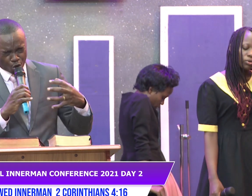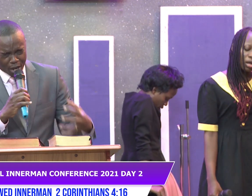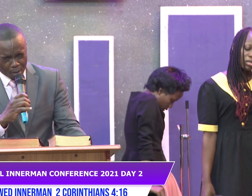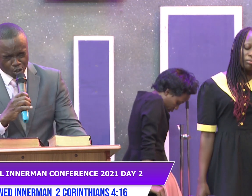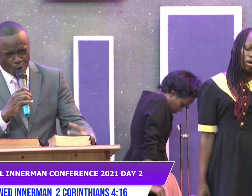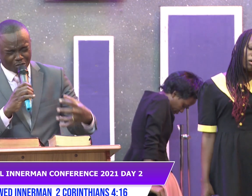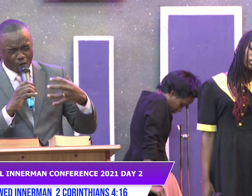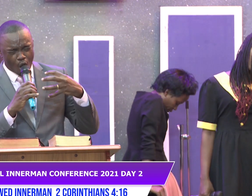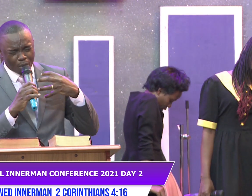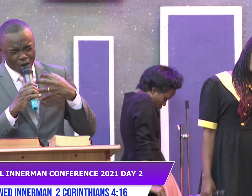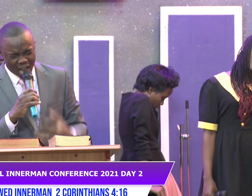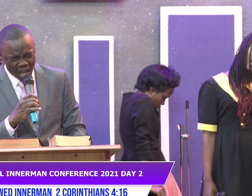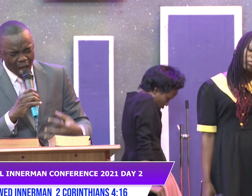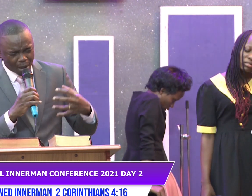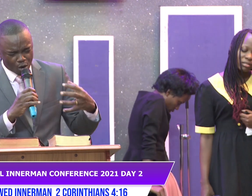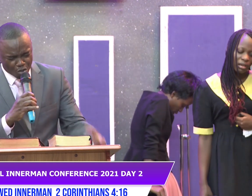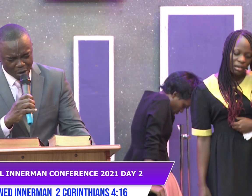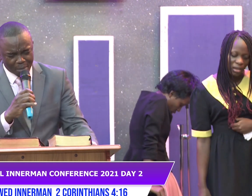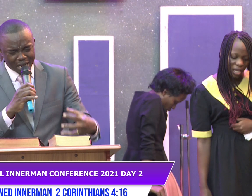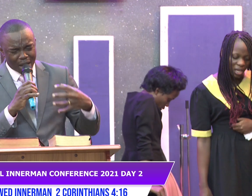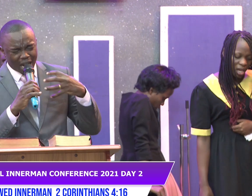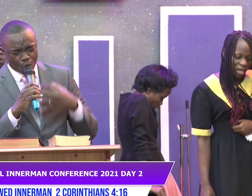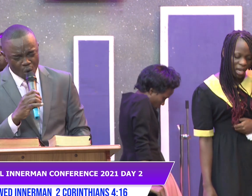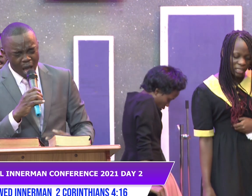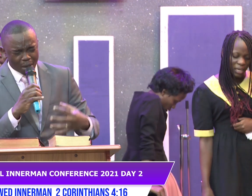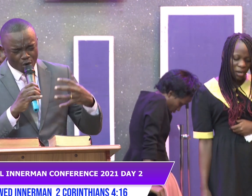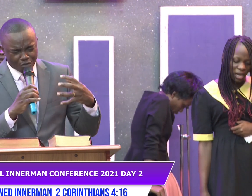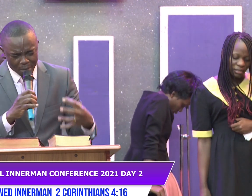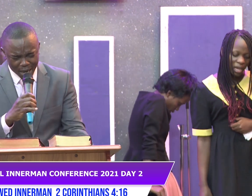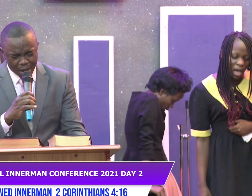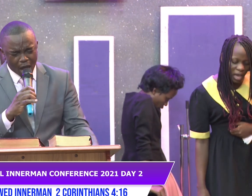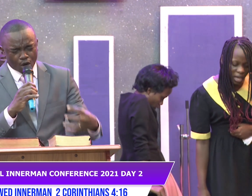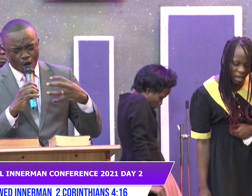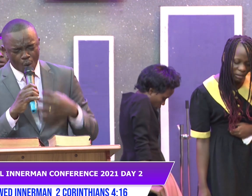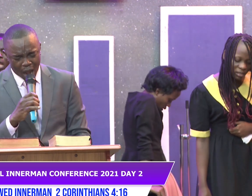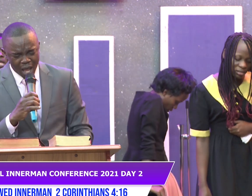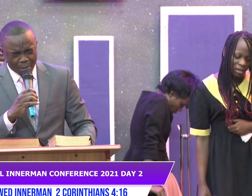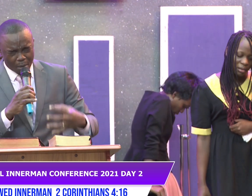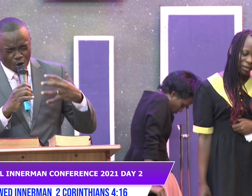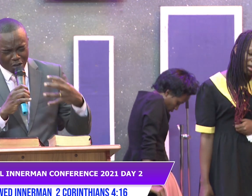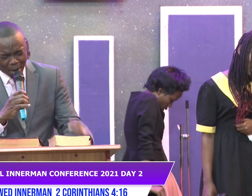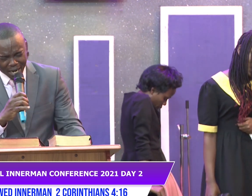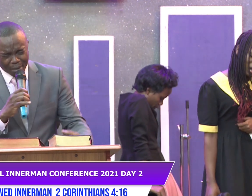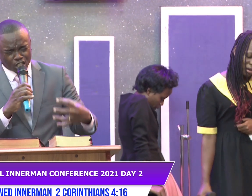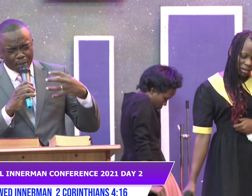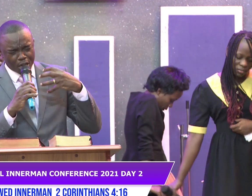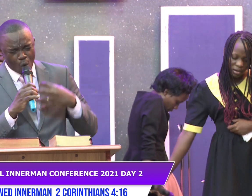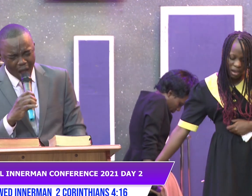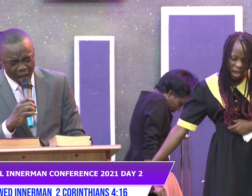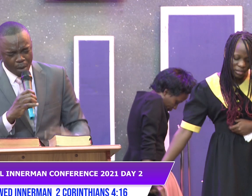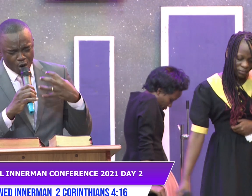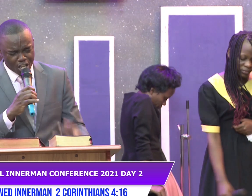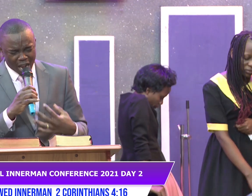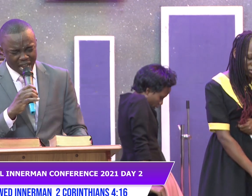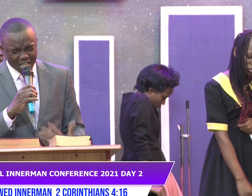Otuule mu muntu waffe w'omunda. Abamukufa babadde bakalu. Abamukufa babadde ba kowa abamu kufa babade